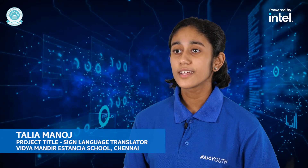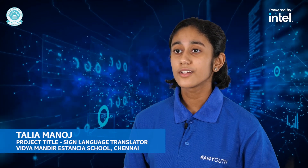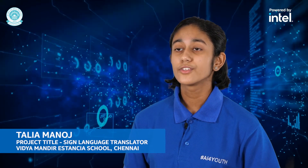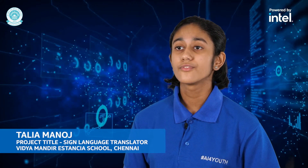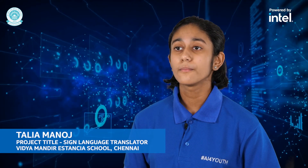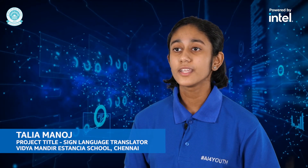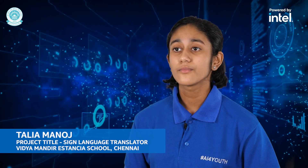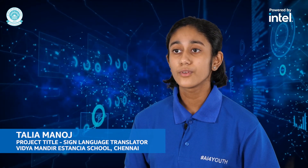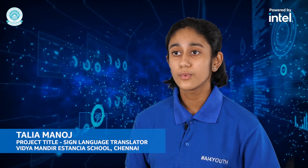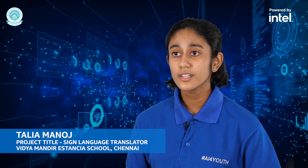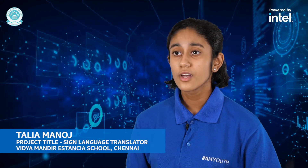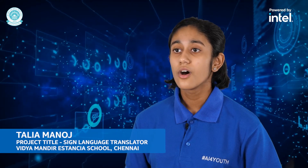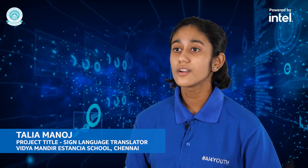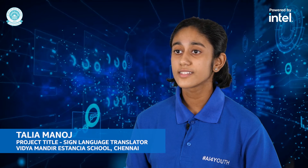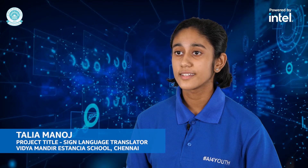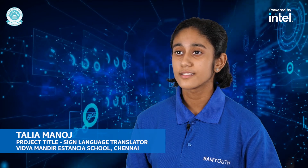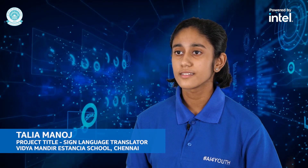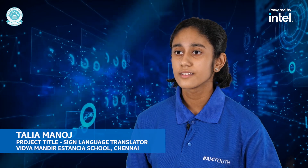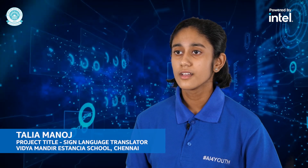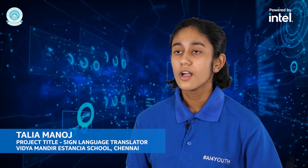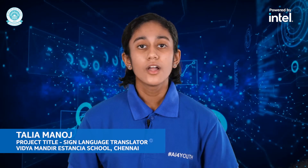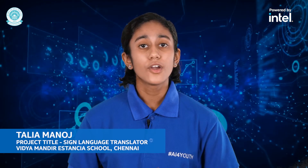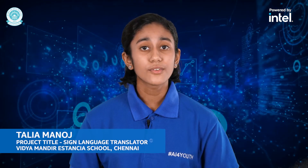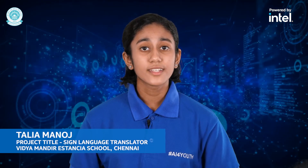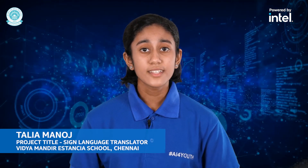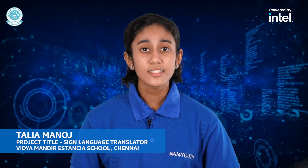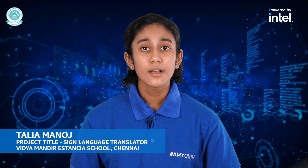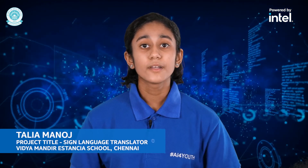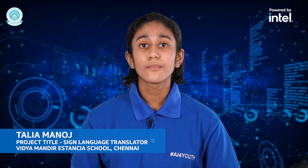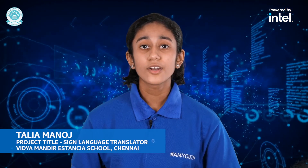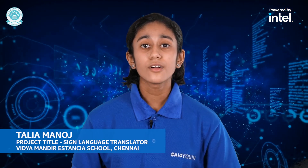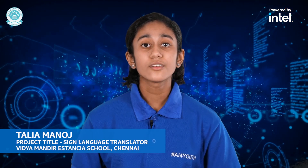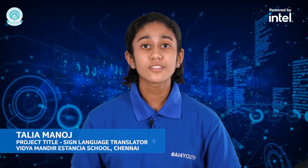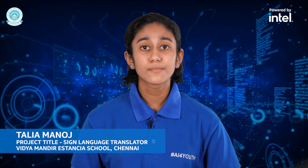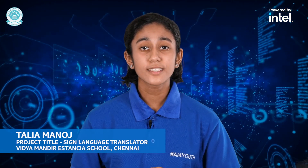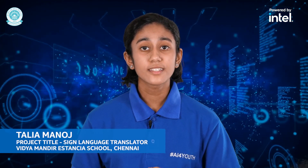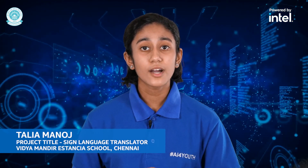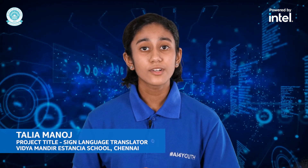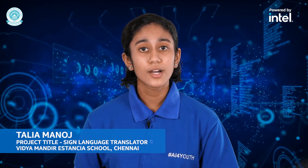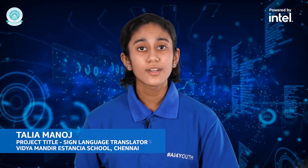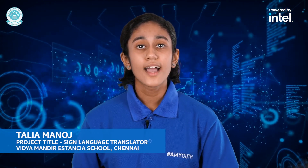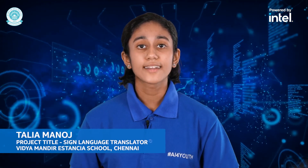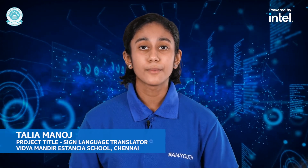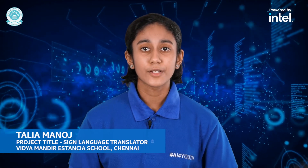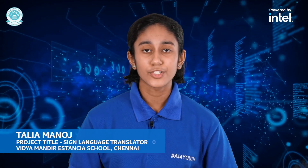together to form meaningful words or sentences. Not only this, but the model also speaks it out loud at completion.